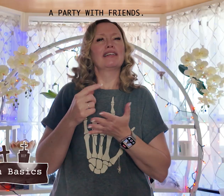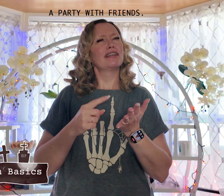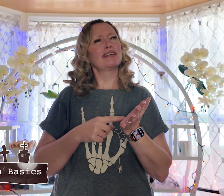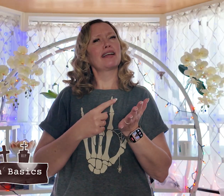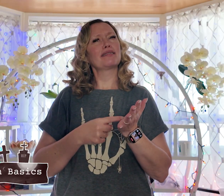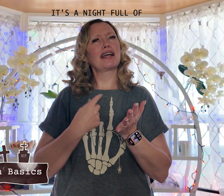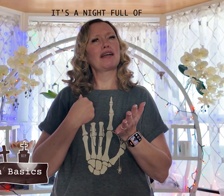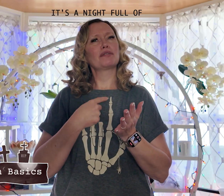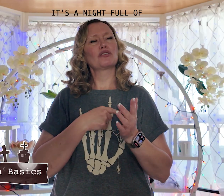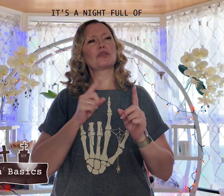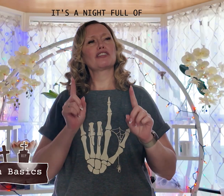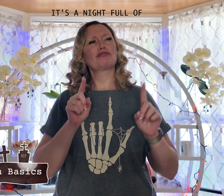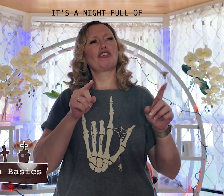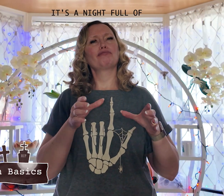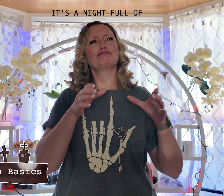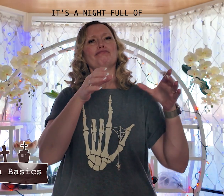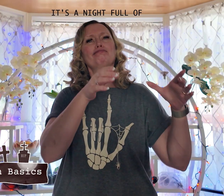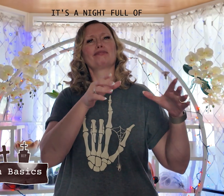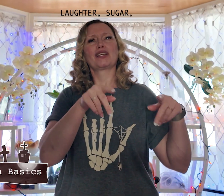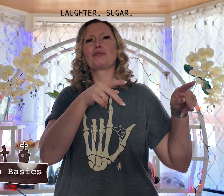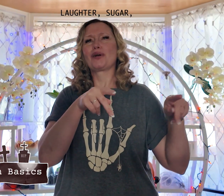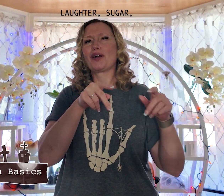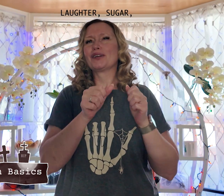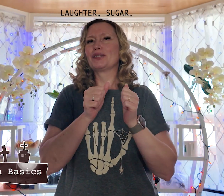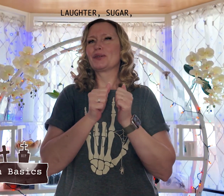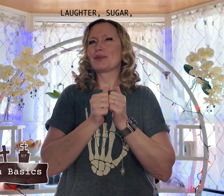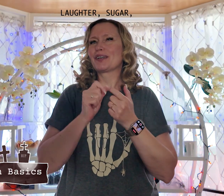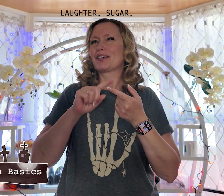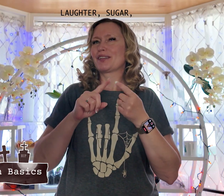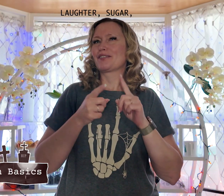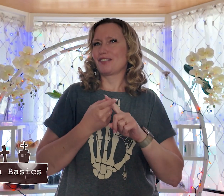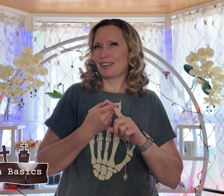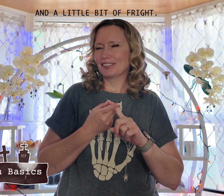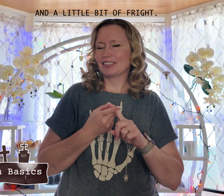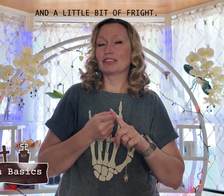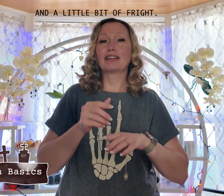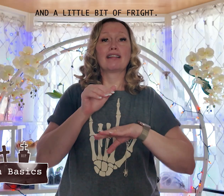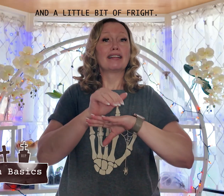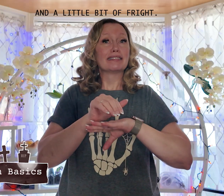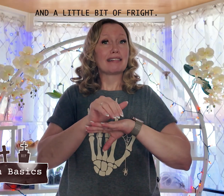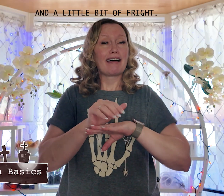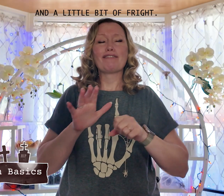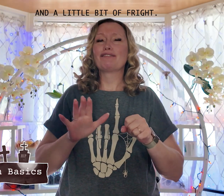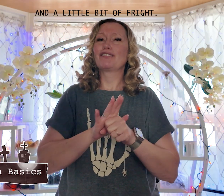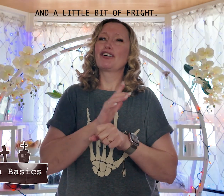friends. It's a night full of laughter, sugar, and a little bit of